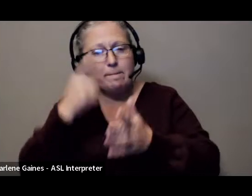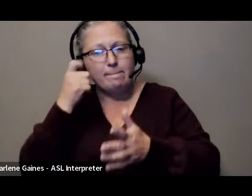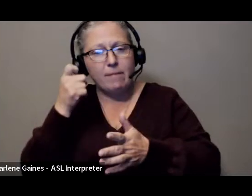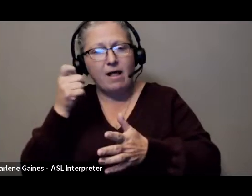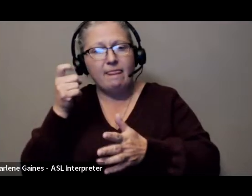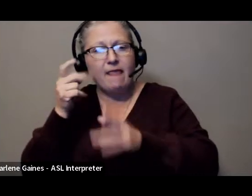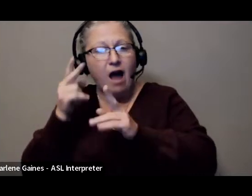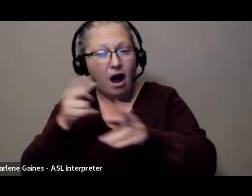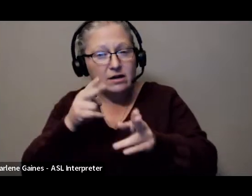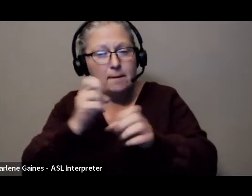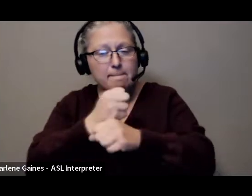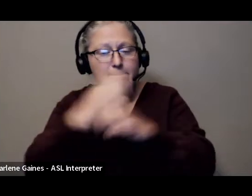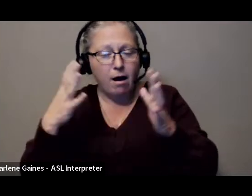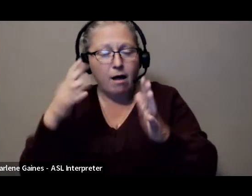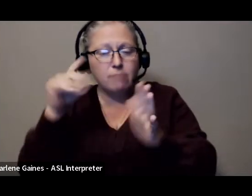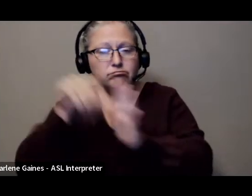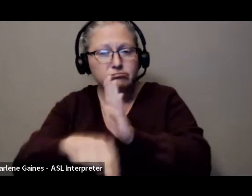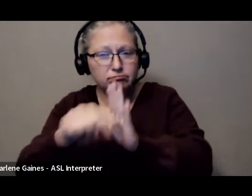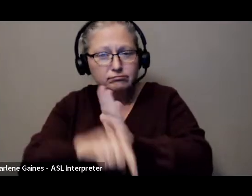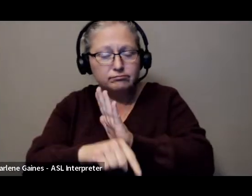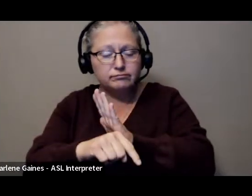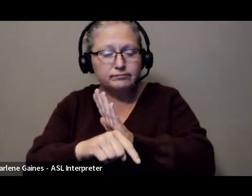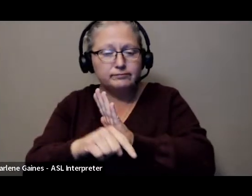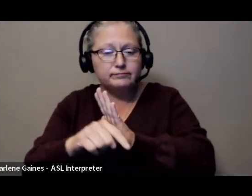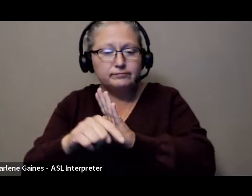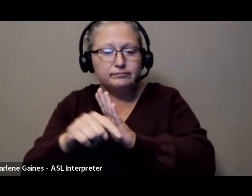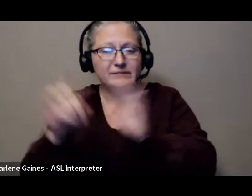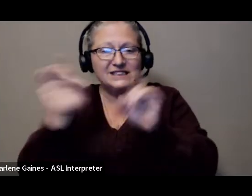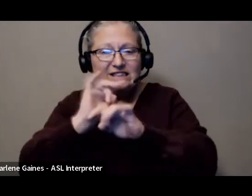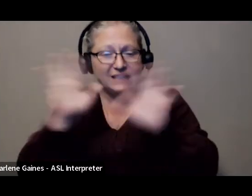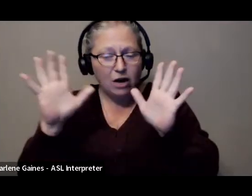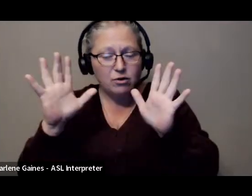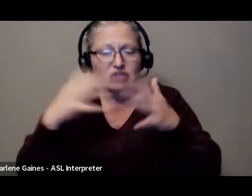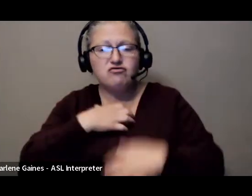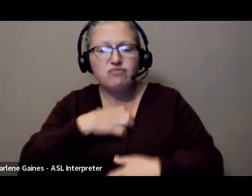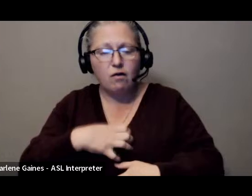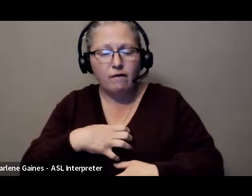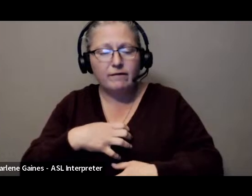hunted and bombed and massacred, they're terrorized and starved.